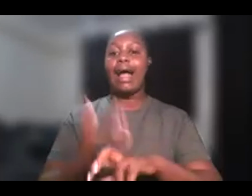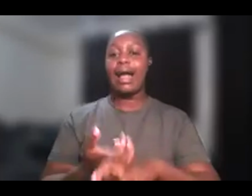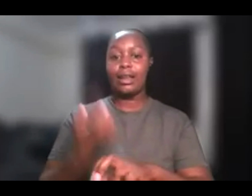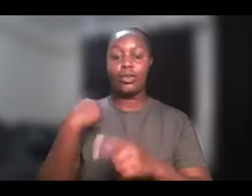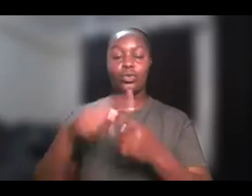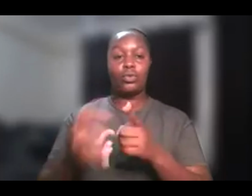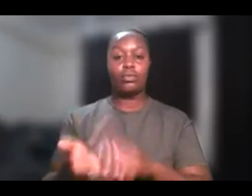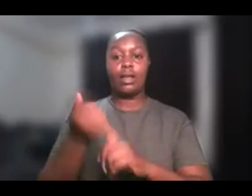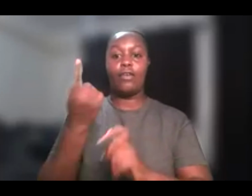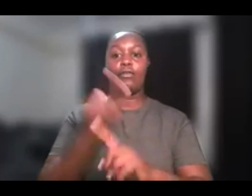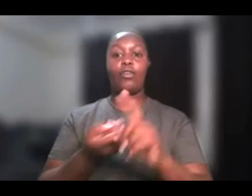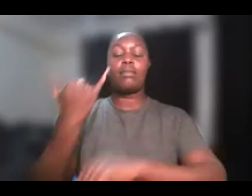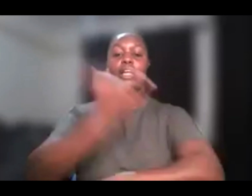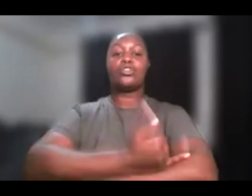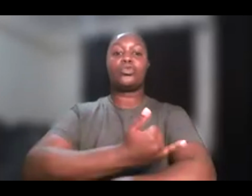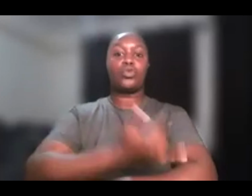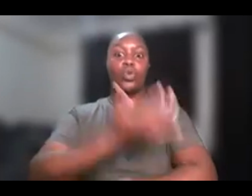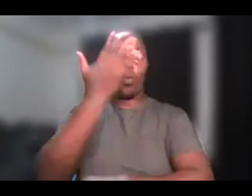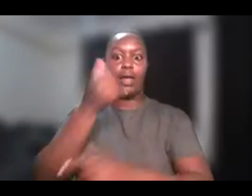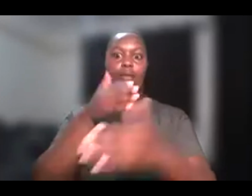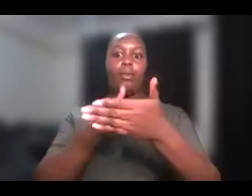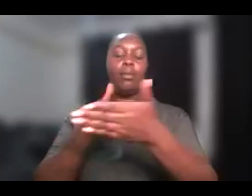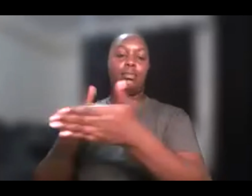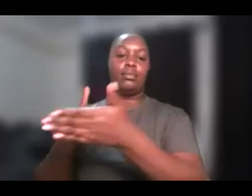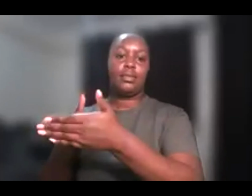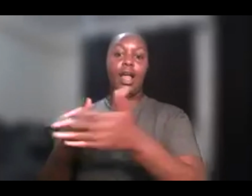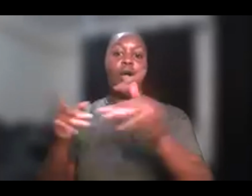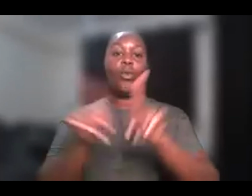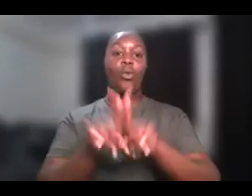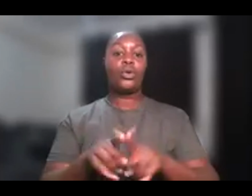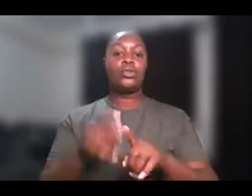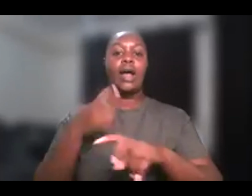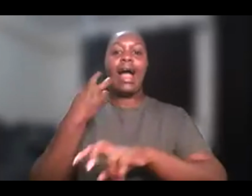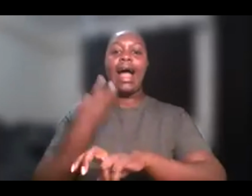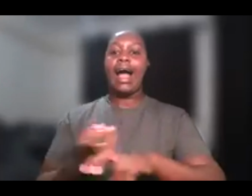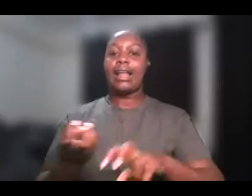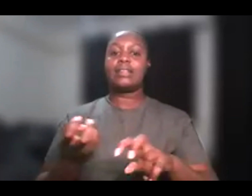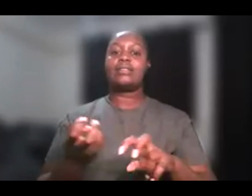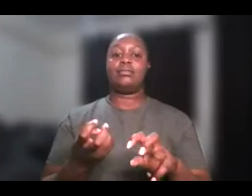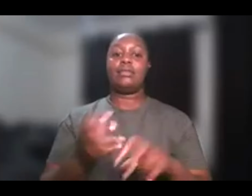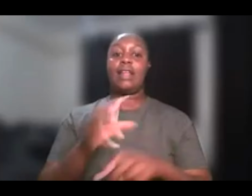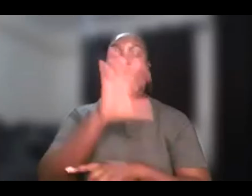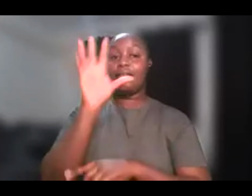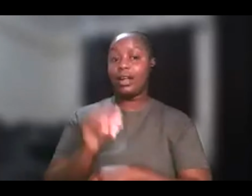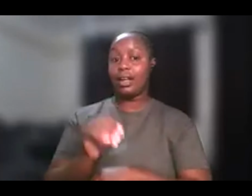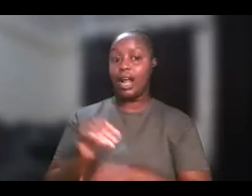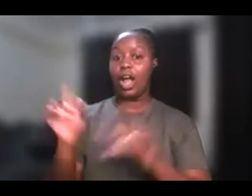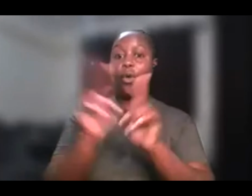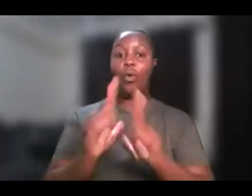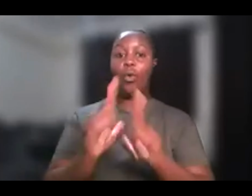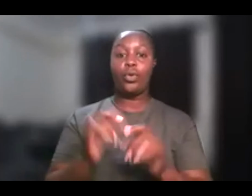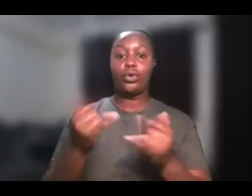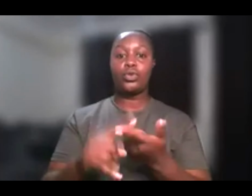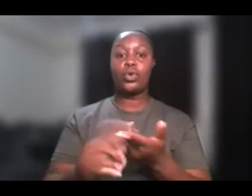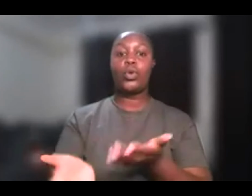be harder even in places like Africa, as it would be. And being able to collect those data sets are very expensive and complex